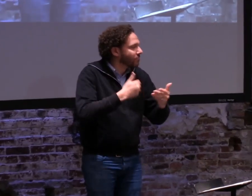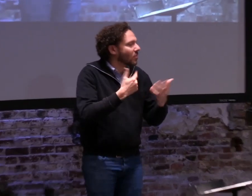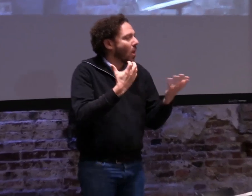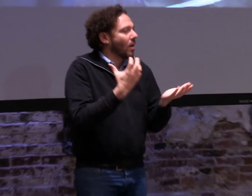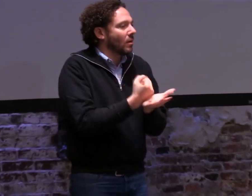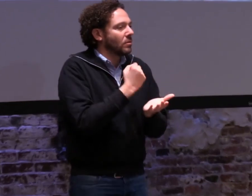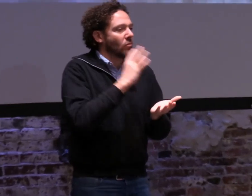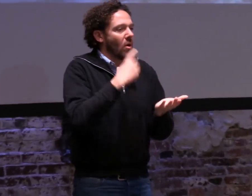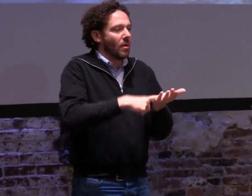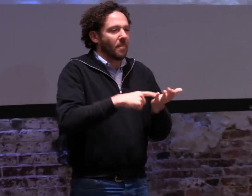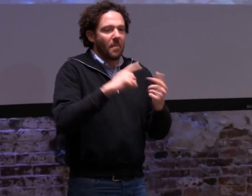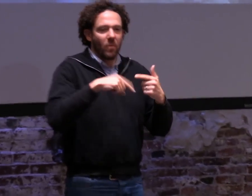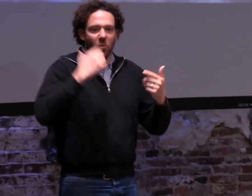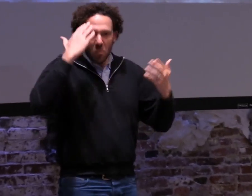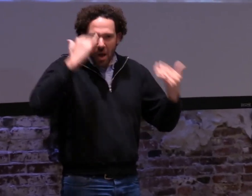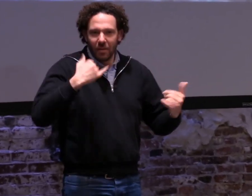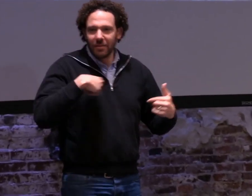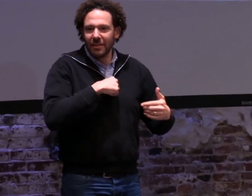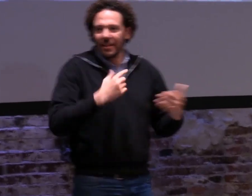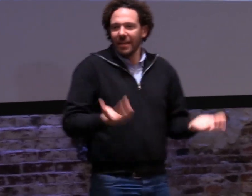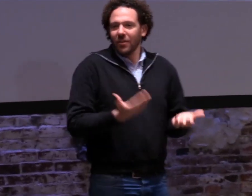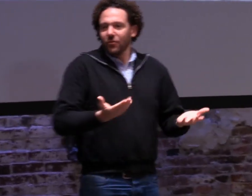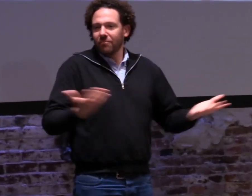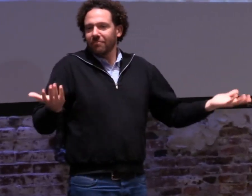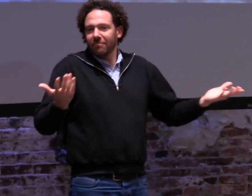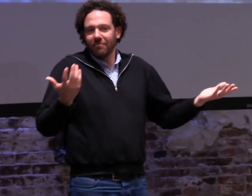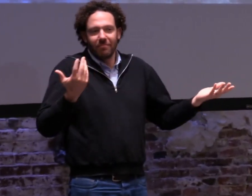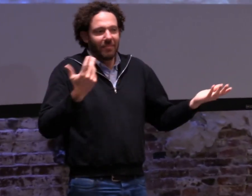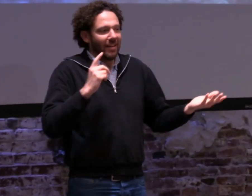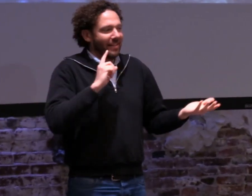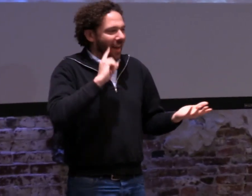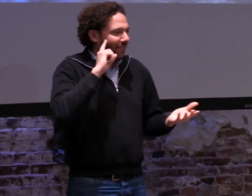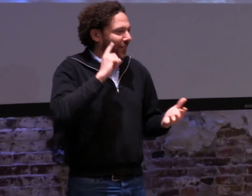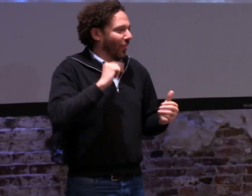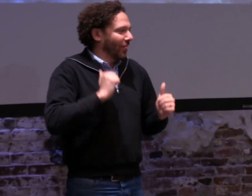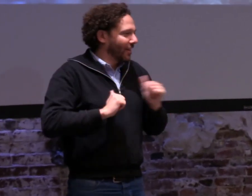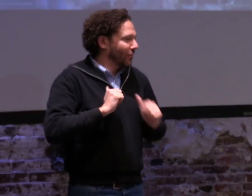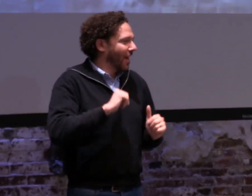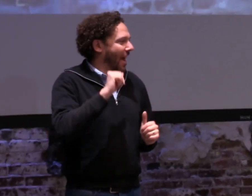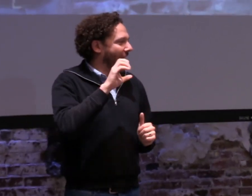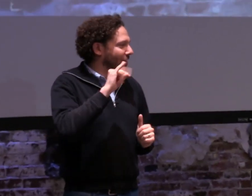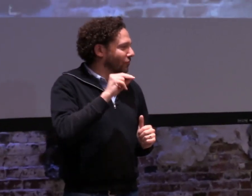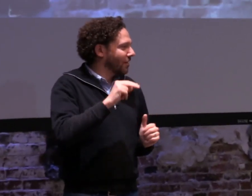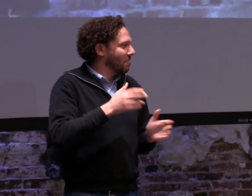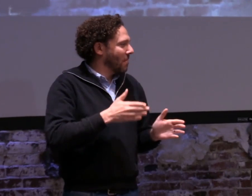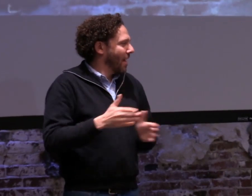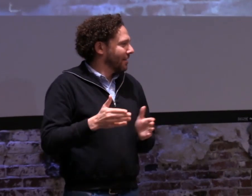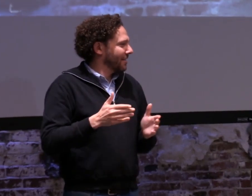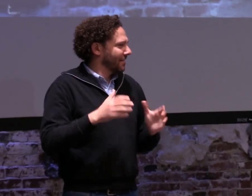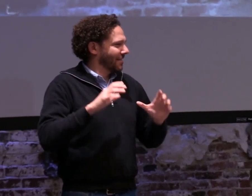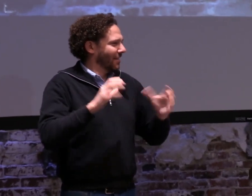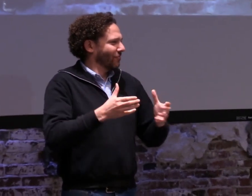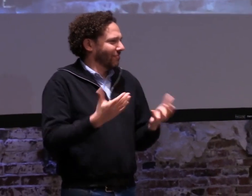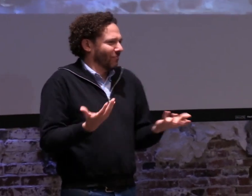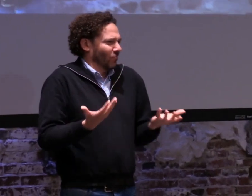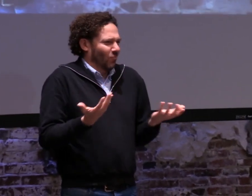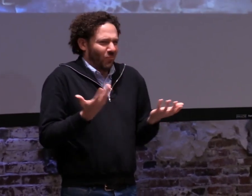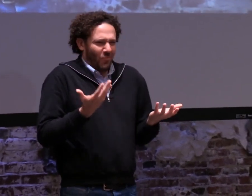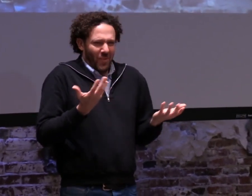Before we proceed, I would like to talk a little bit about why we're here. You know, deaf theater, actors, we've been planning, you